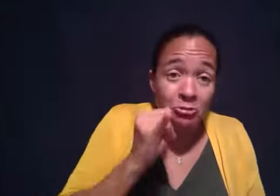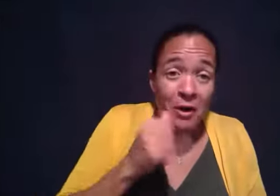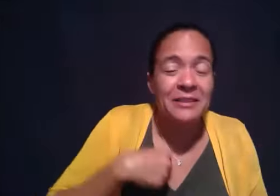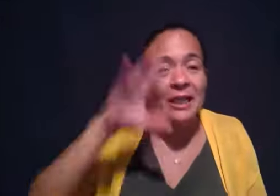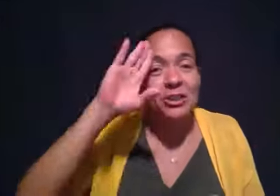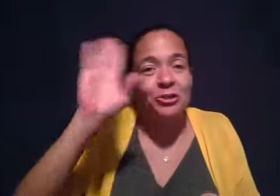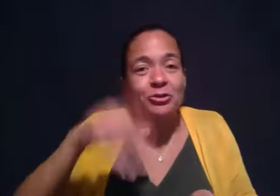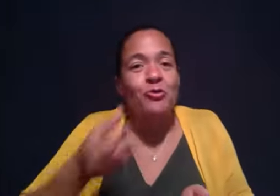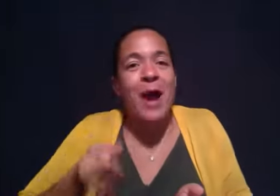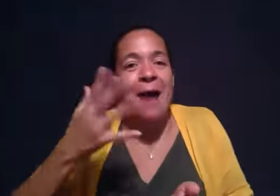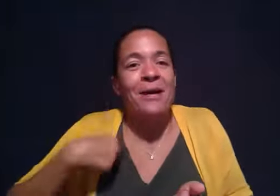out.